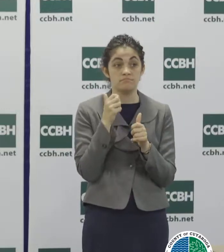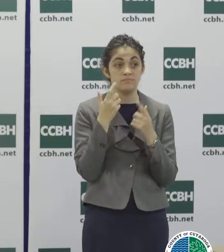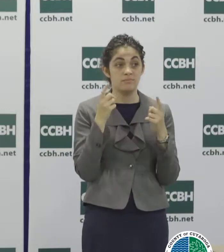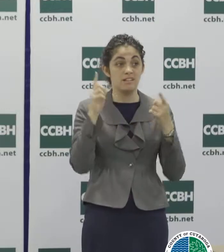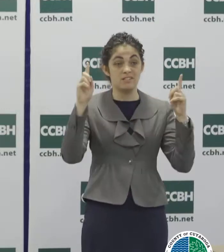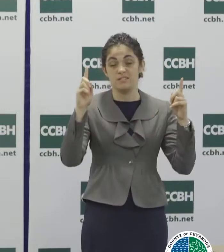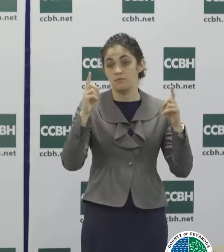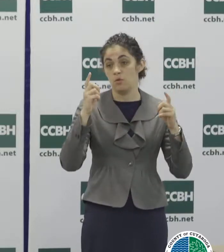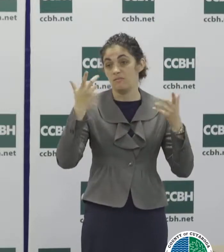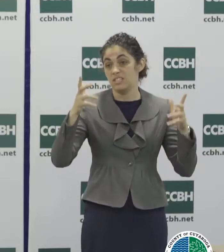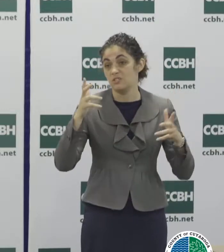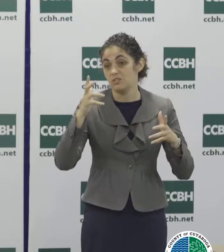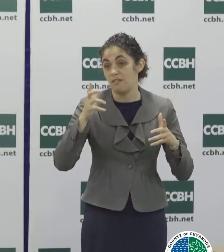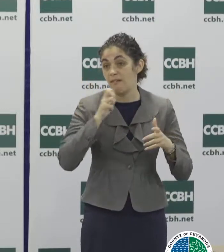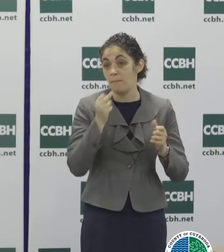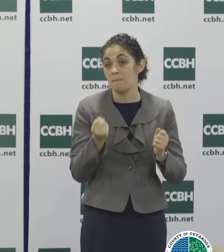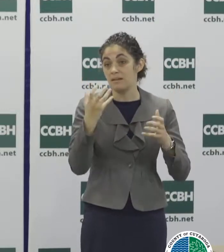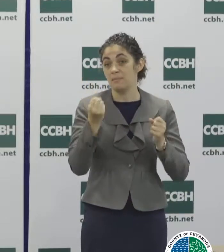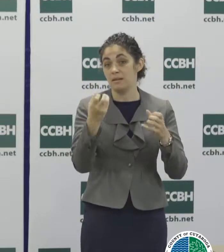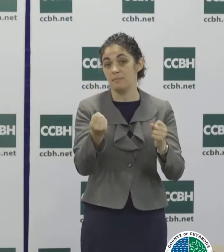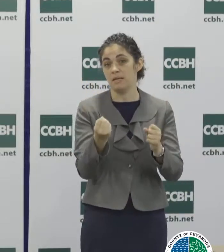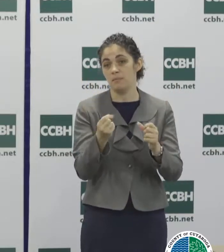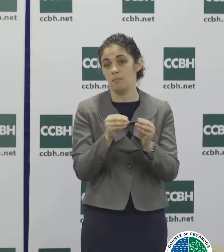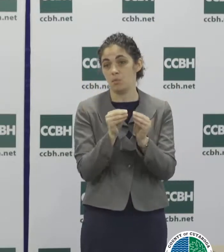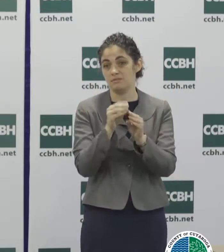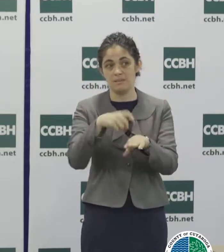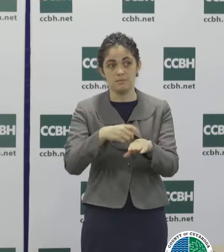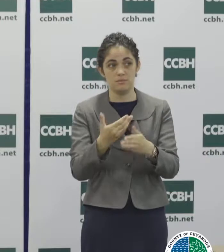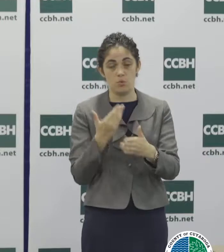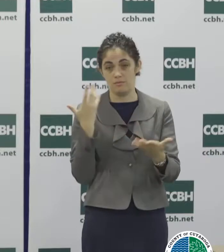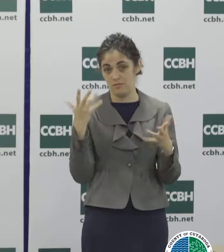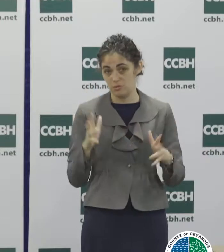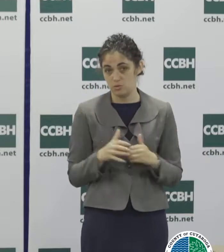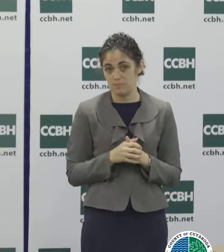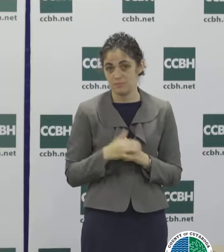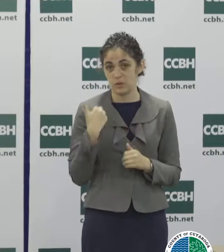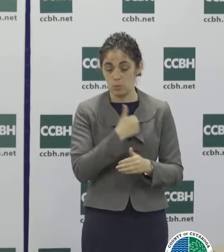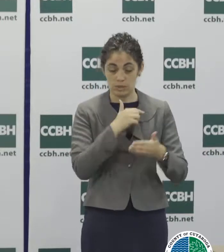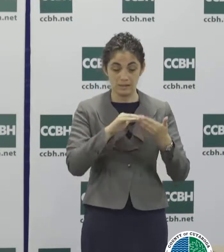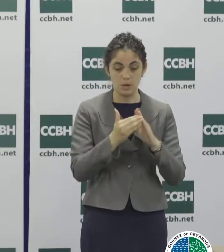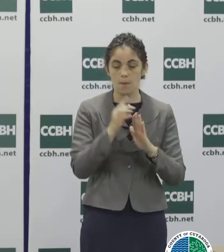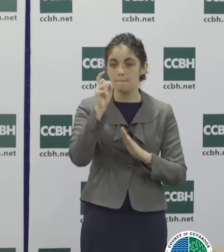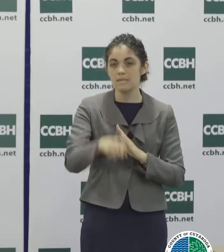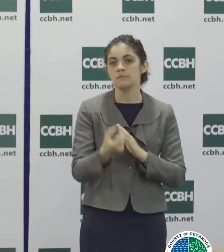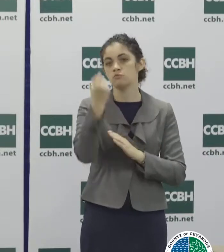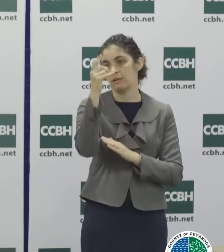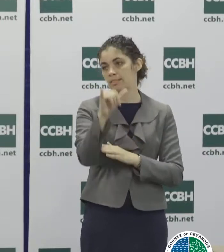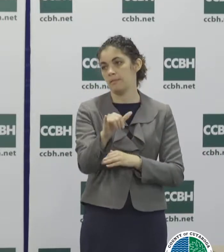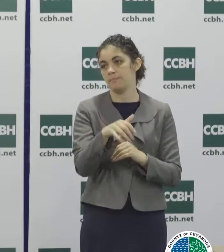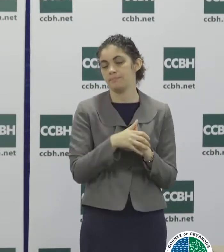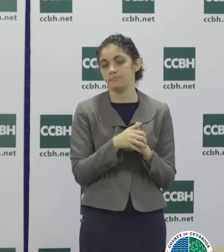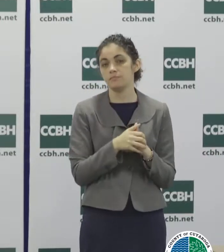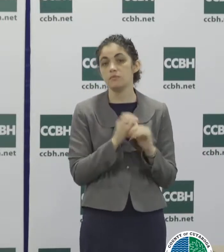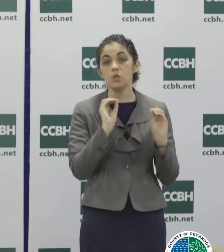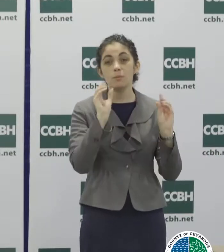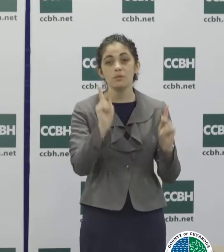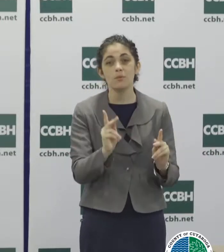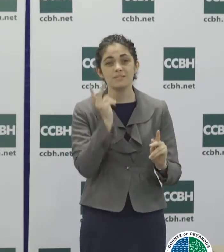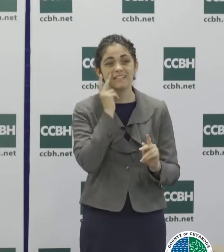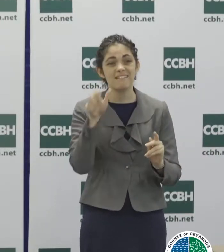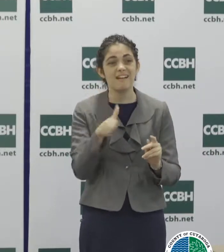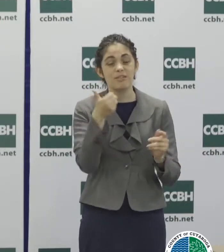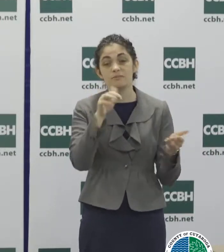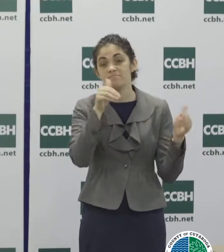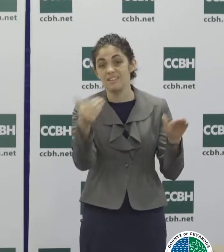out of the woods. We're a long way. And as a community, we have to embrace this because nobody wants to see another